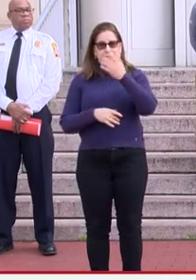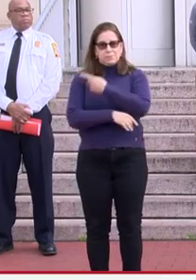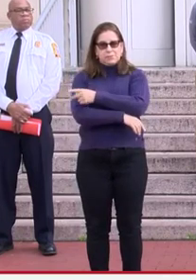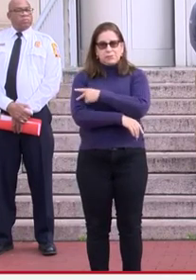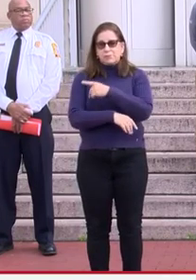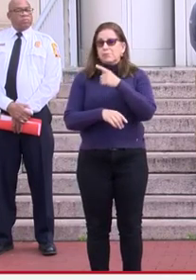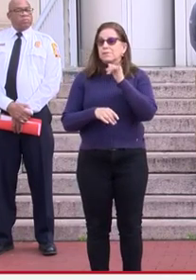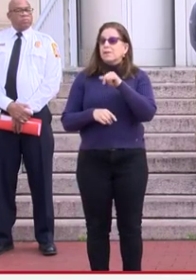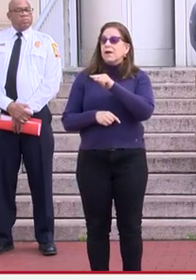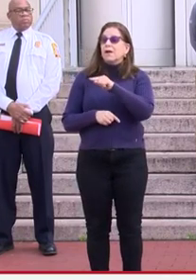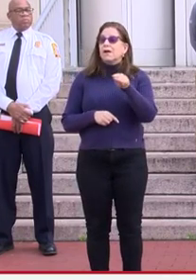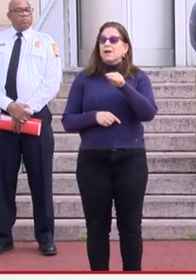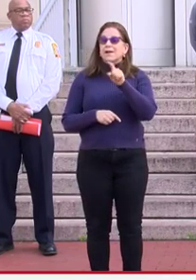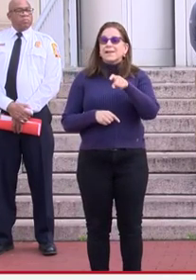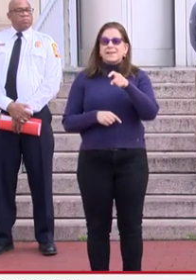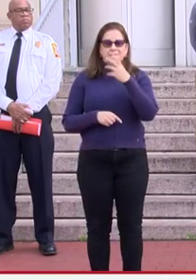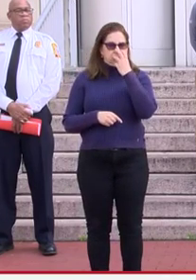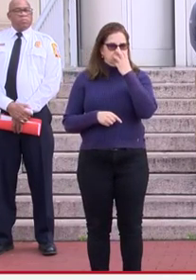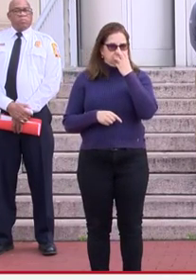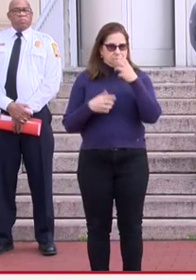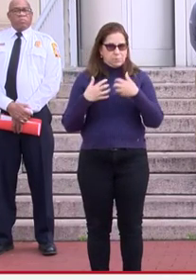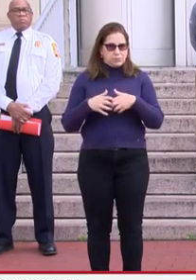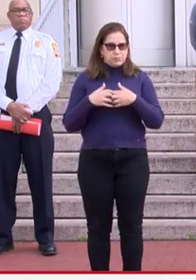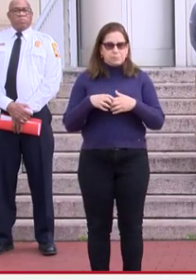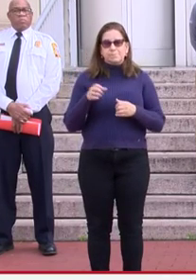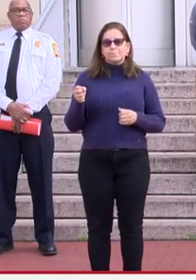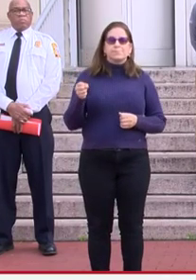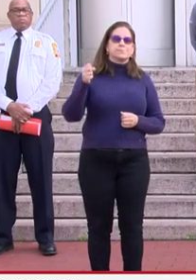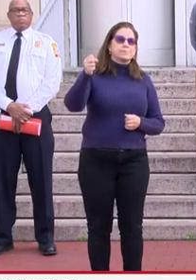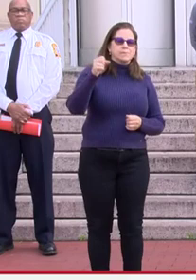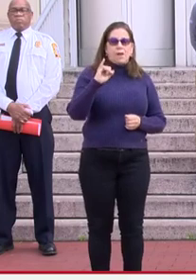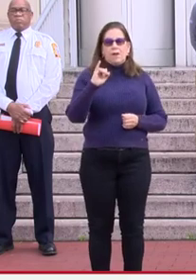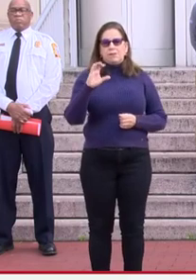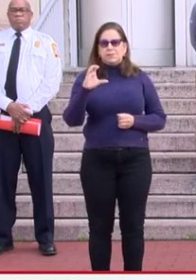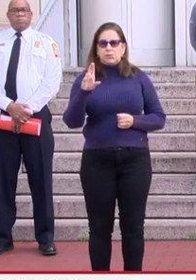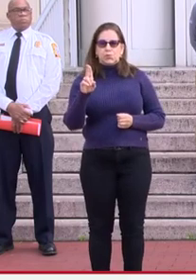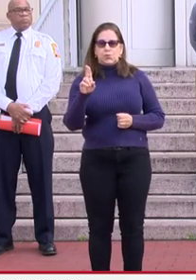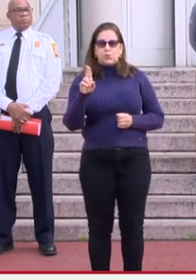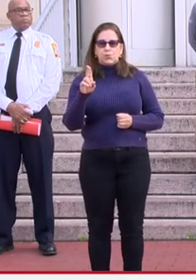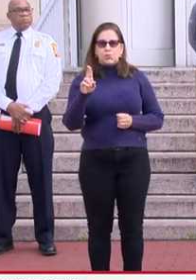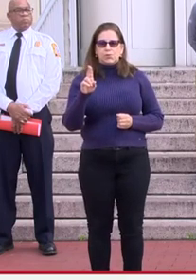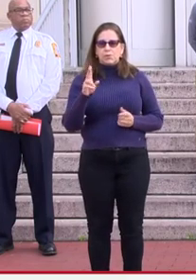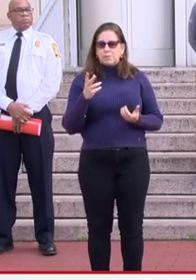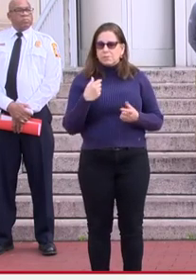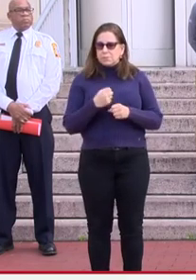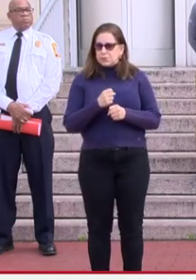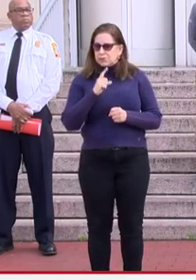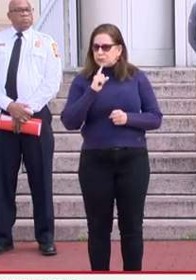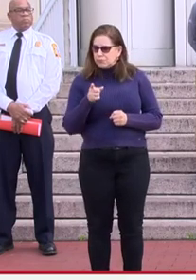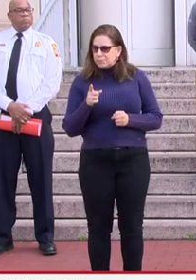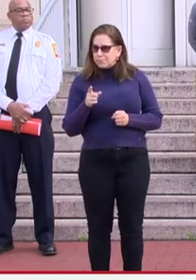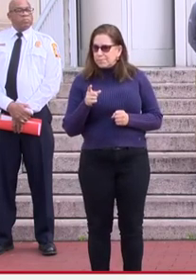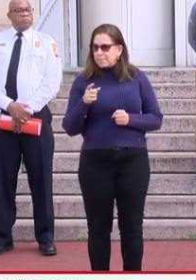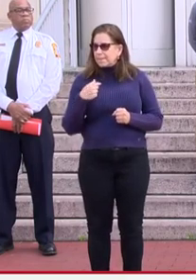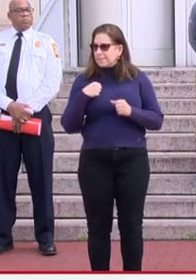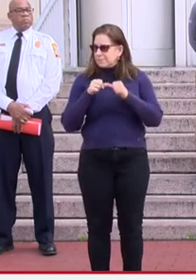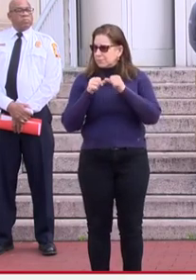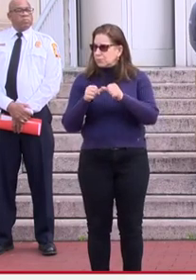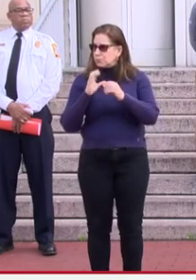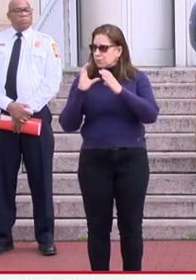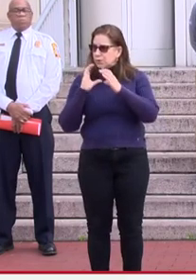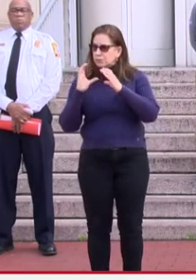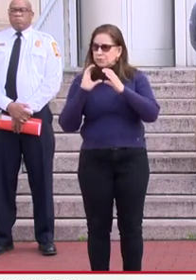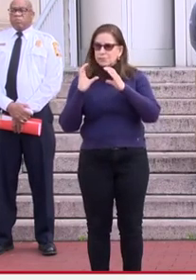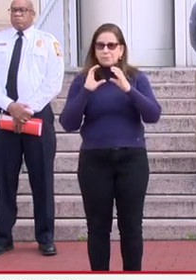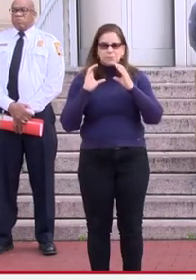their ICUs, intensive care units, could be used. We have been in constant communication with their hospitals. We've given them